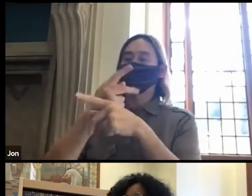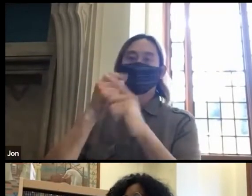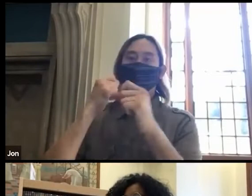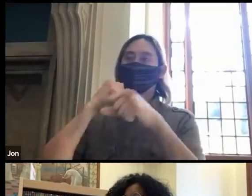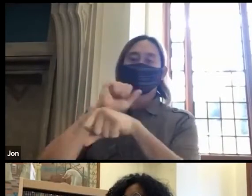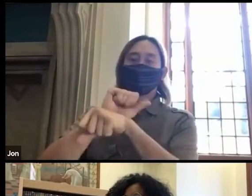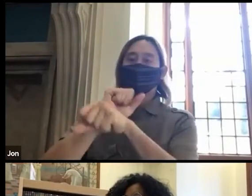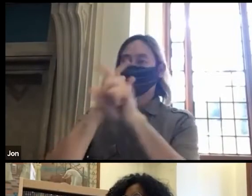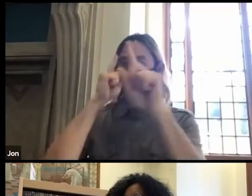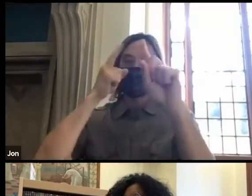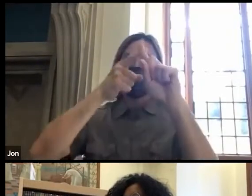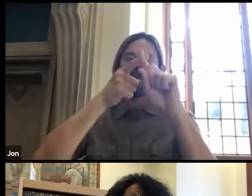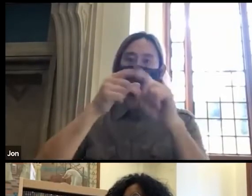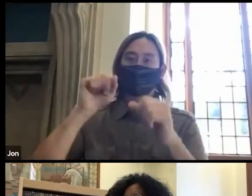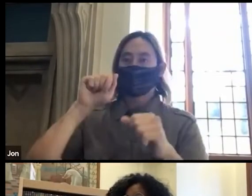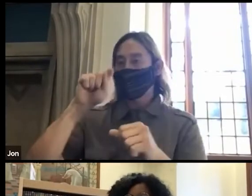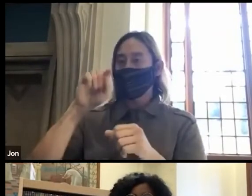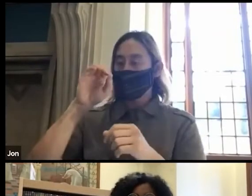You know, because our end goal is to have a productive day.